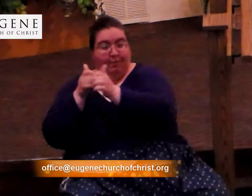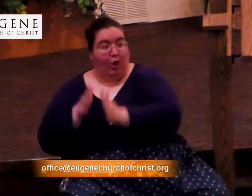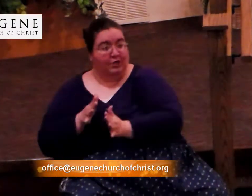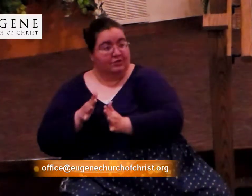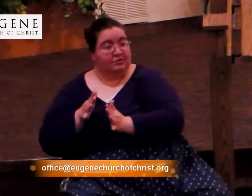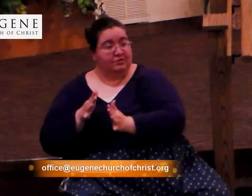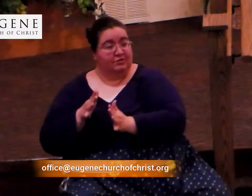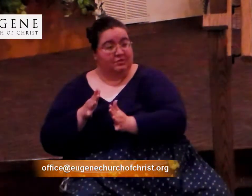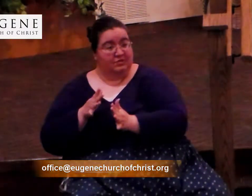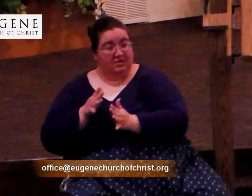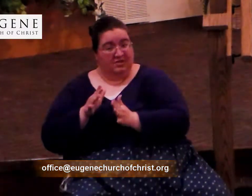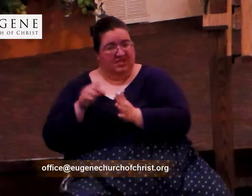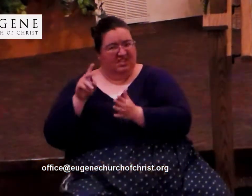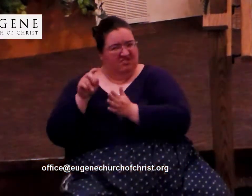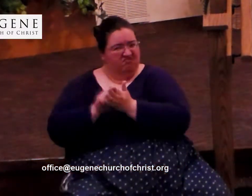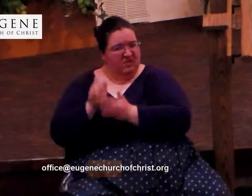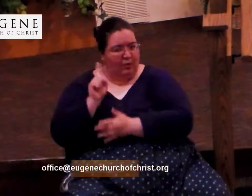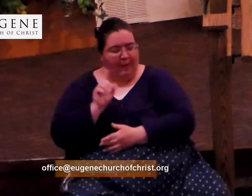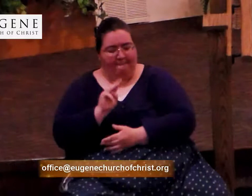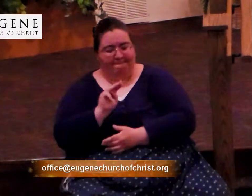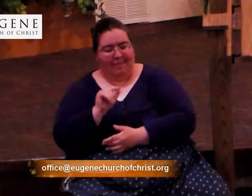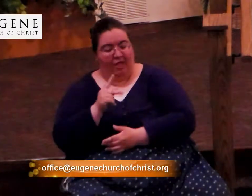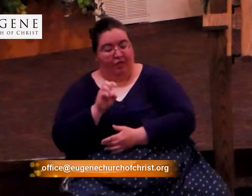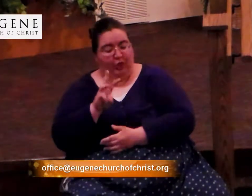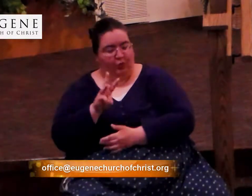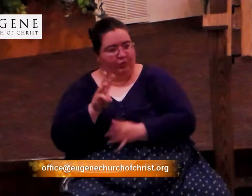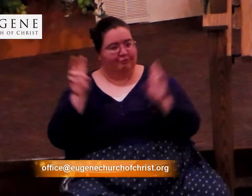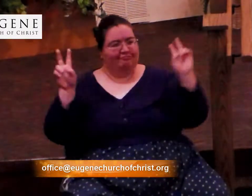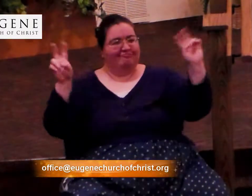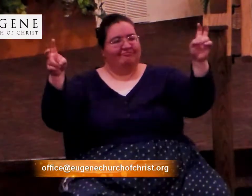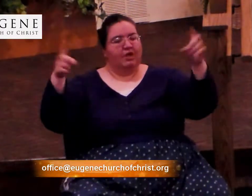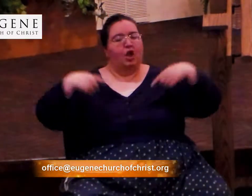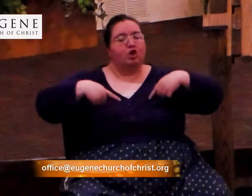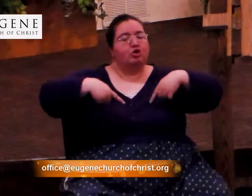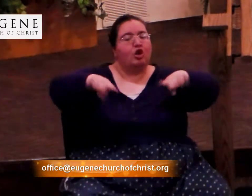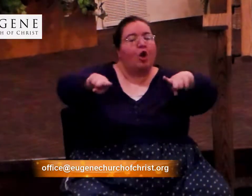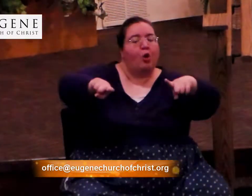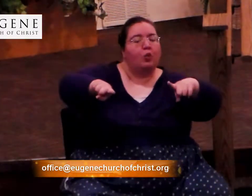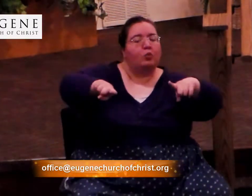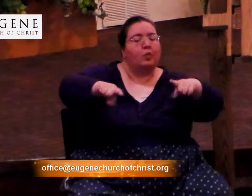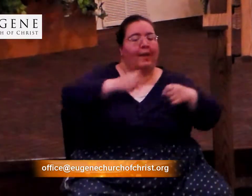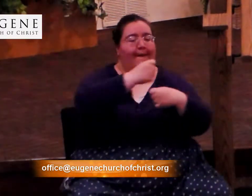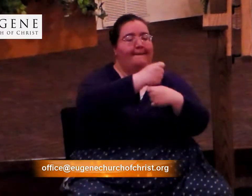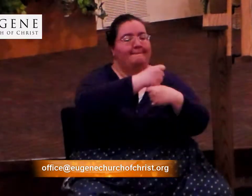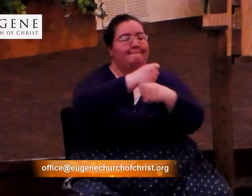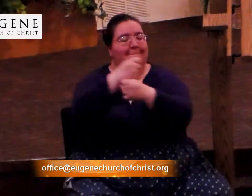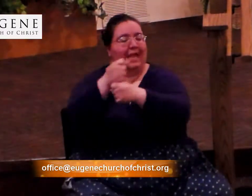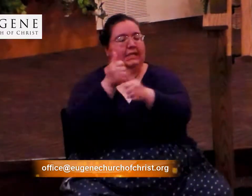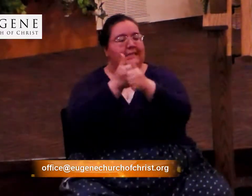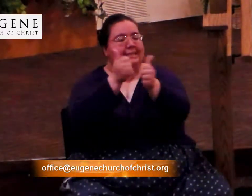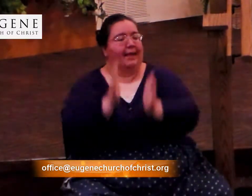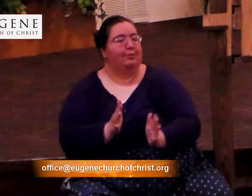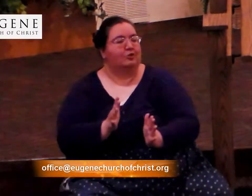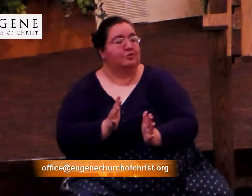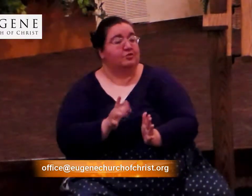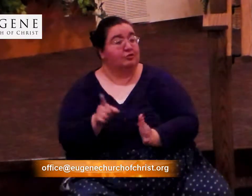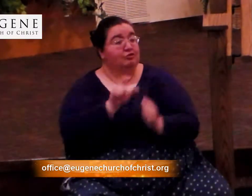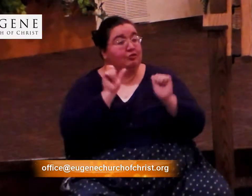to Europe and make disciples, you can go to Africa to make disciples, you can go to South America to make disciples, or you can go to